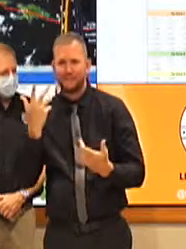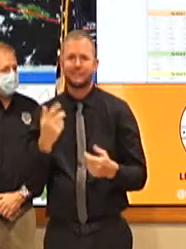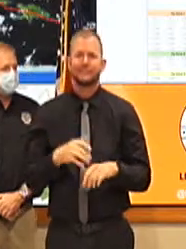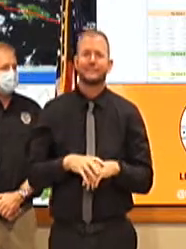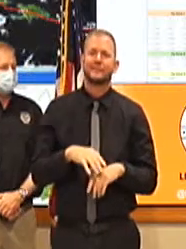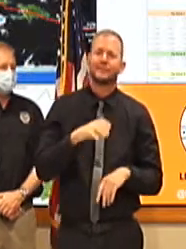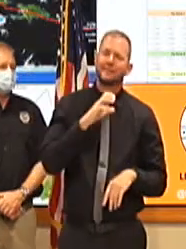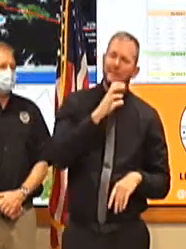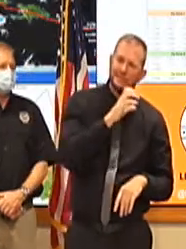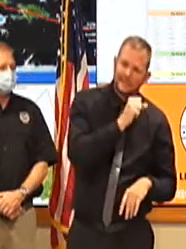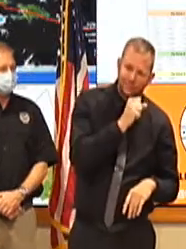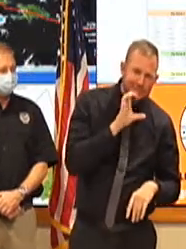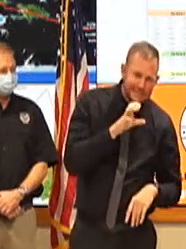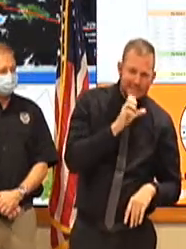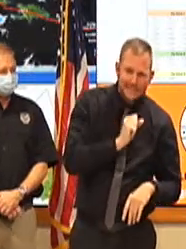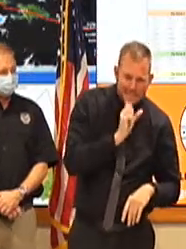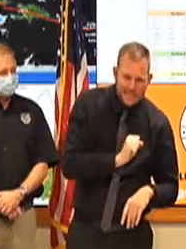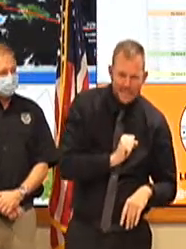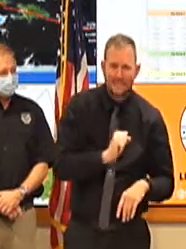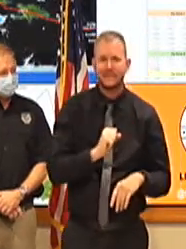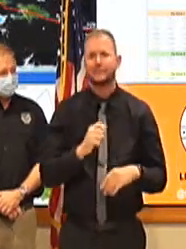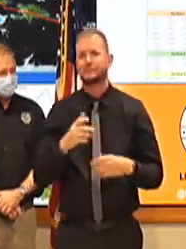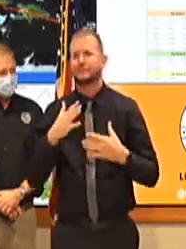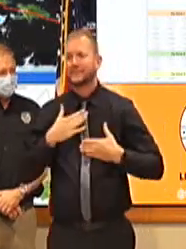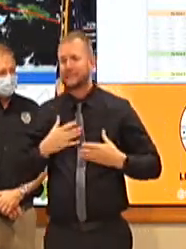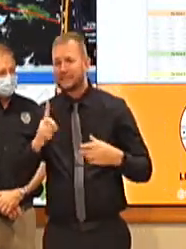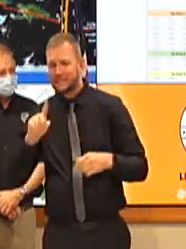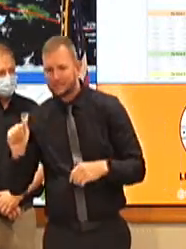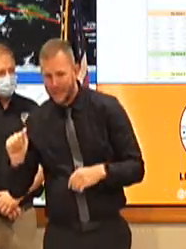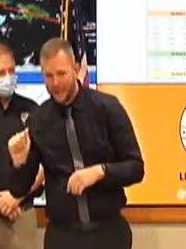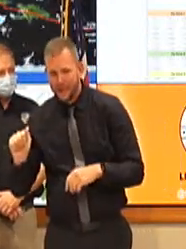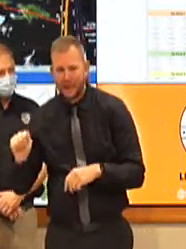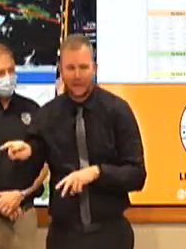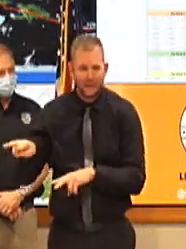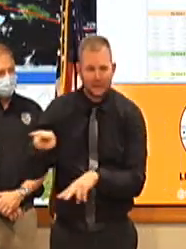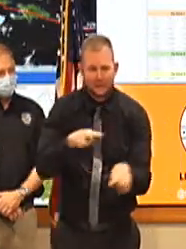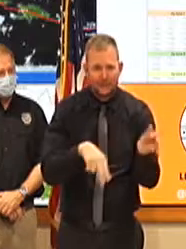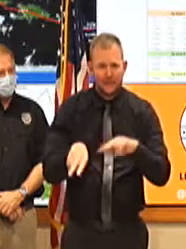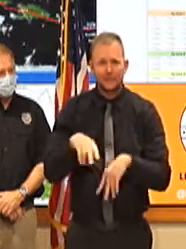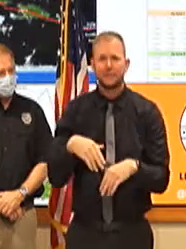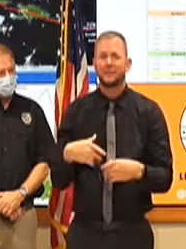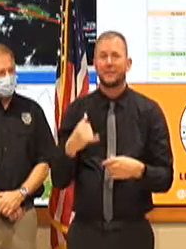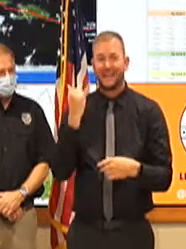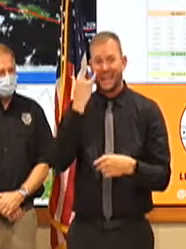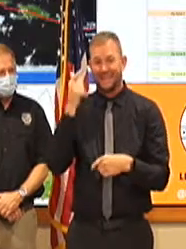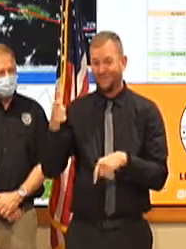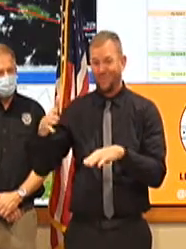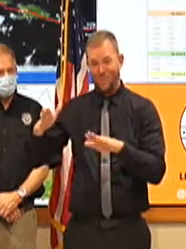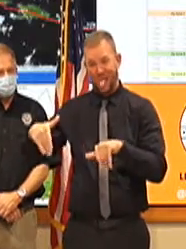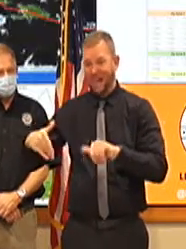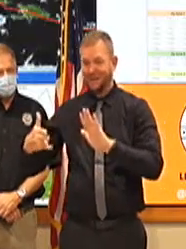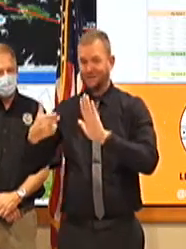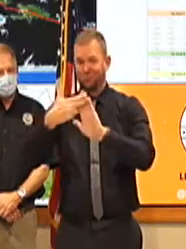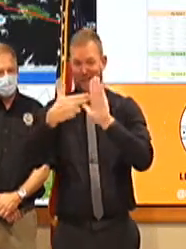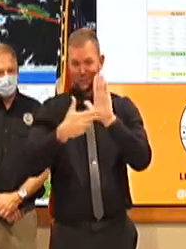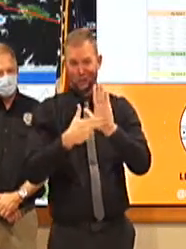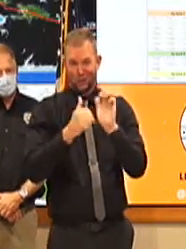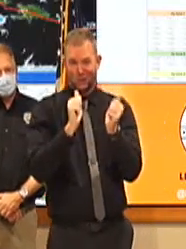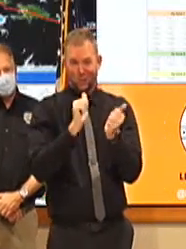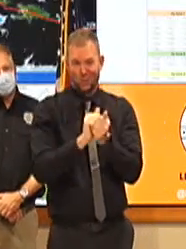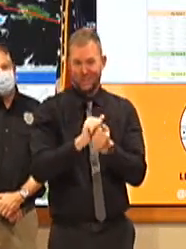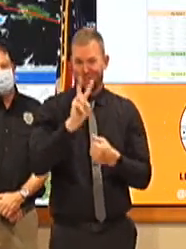already signed up with Centerpoint, for example, then make sure that we are taking care